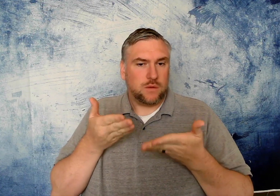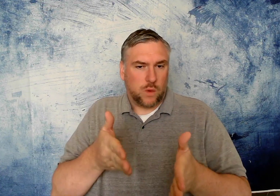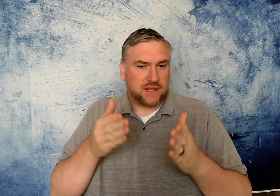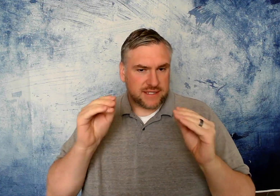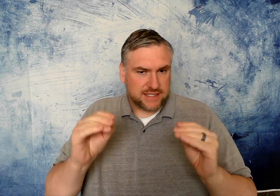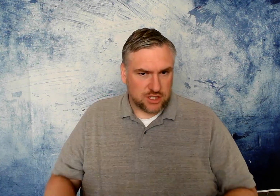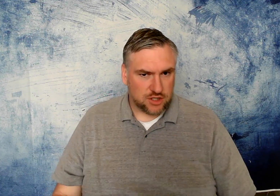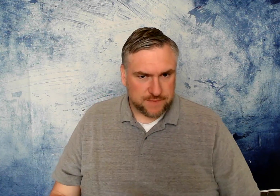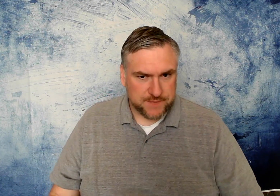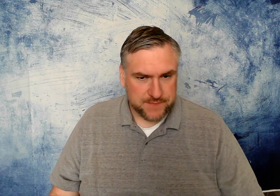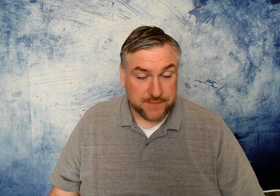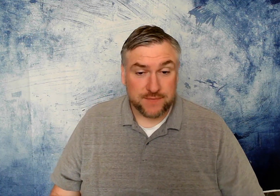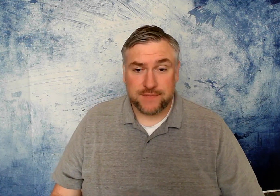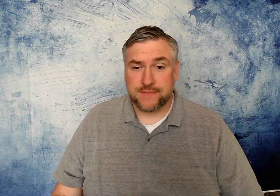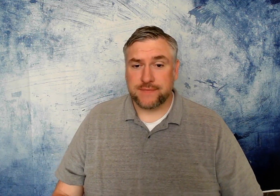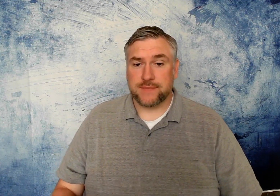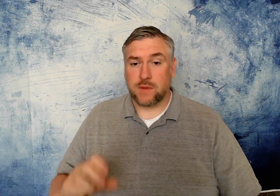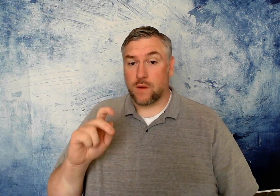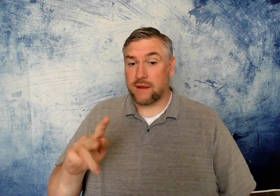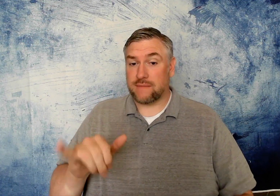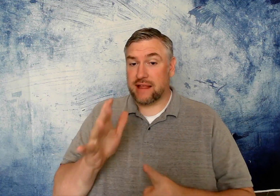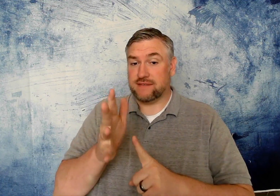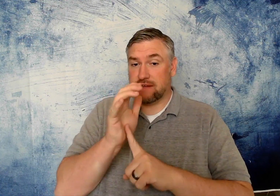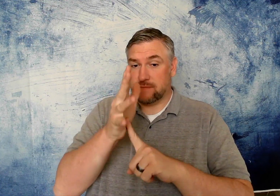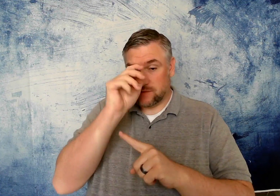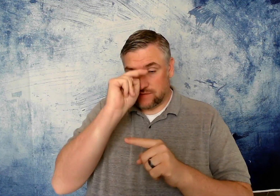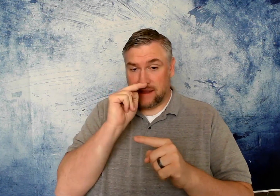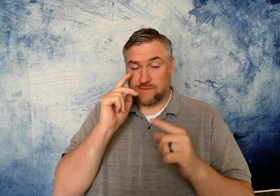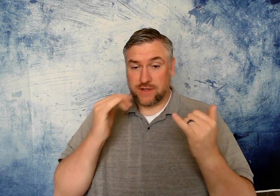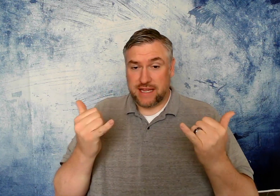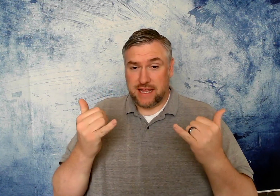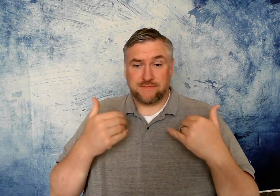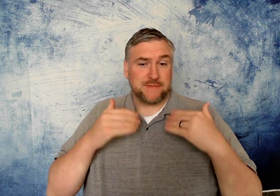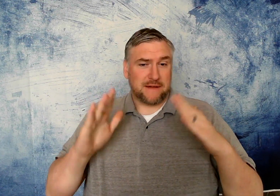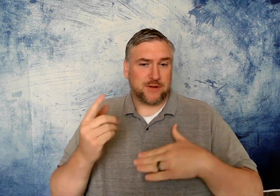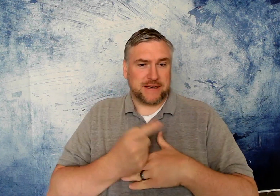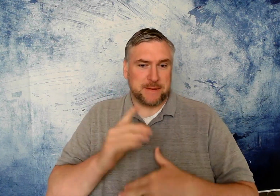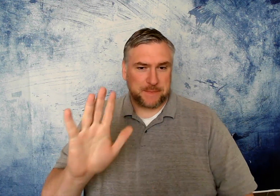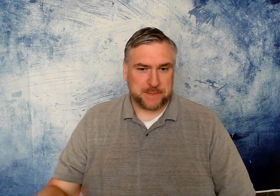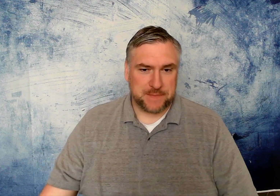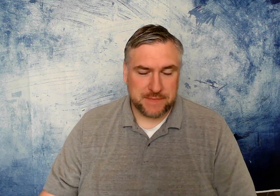old-fashioned, easy ways of teaching. Okay, that's 5 Minutes with Nate. Have a great day.